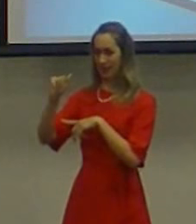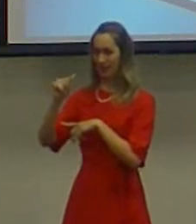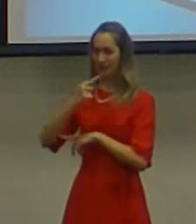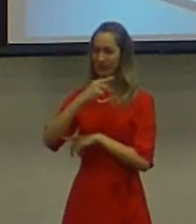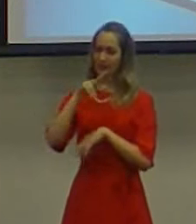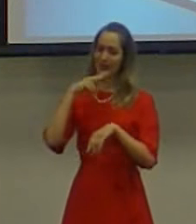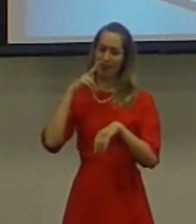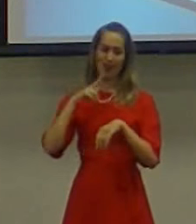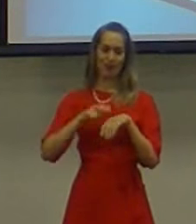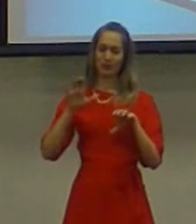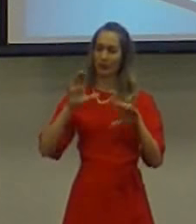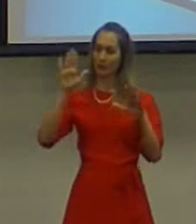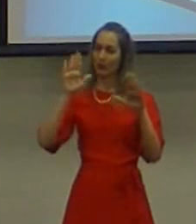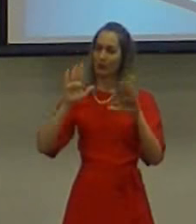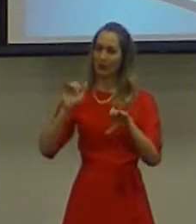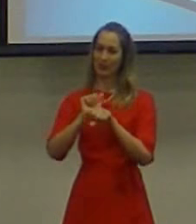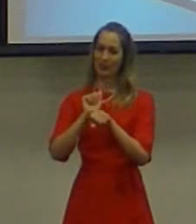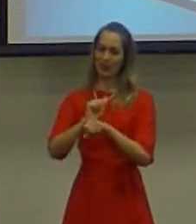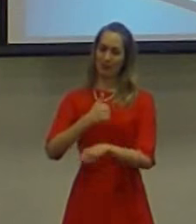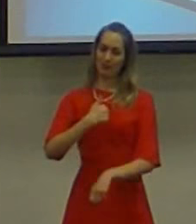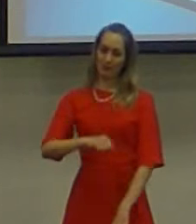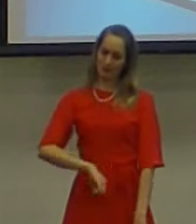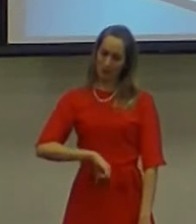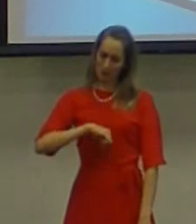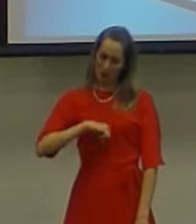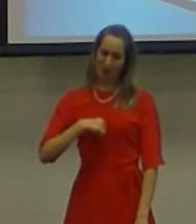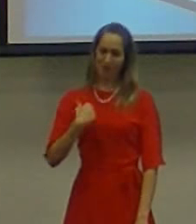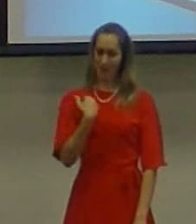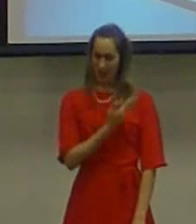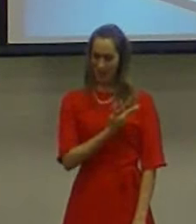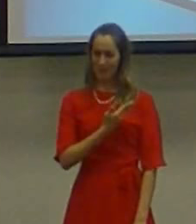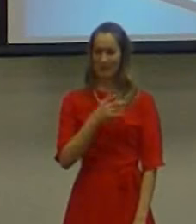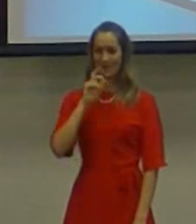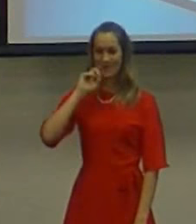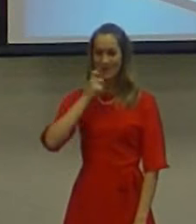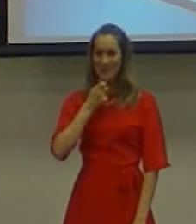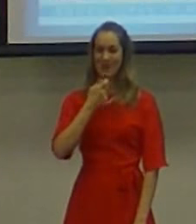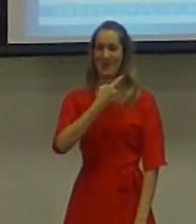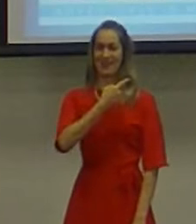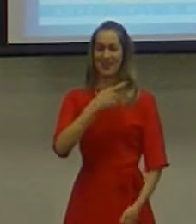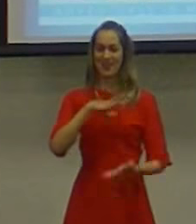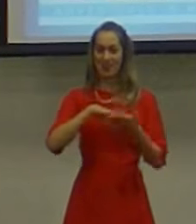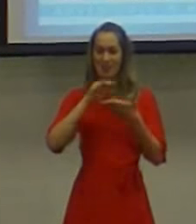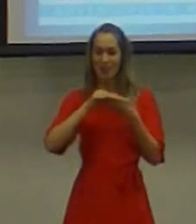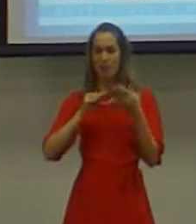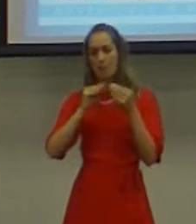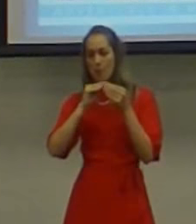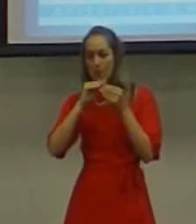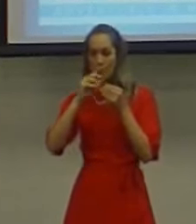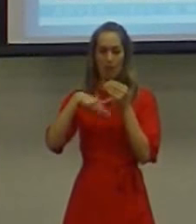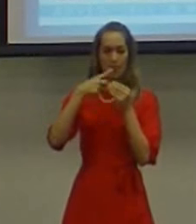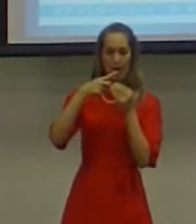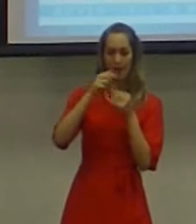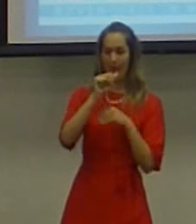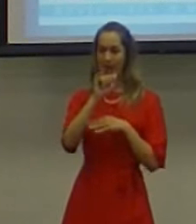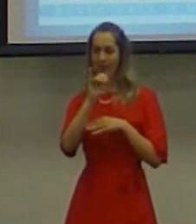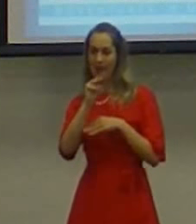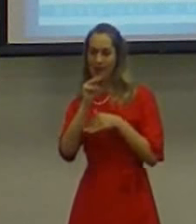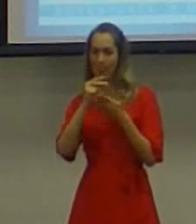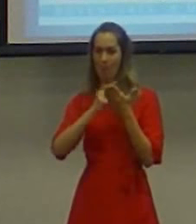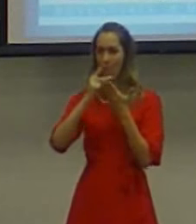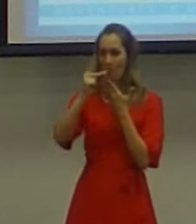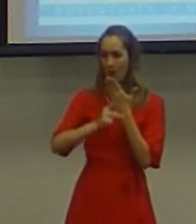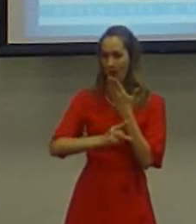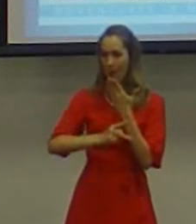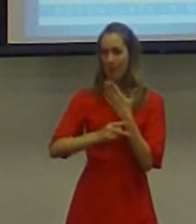just did a great job, and I'm so proud of Fuzzy. And what was really cool is he learned, again, more about the AIM program.